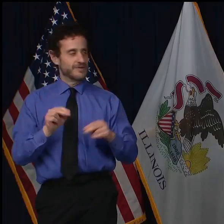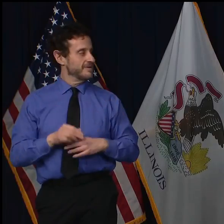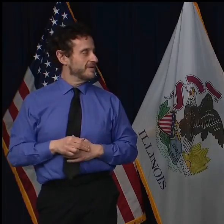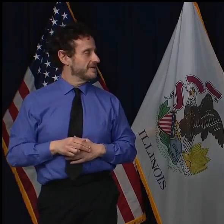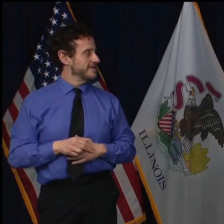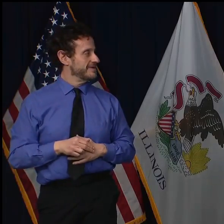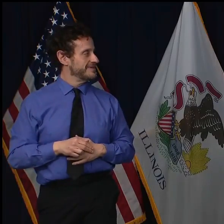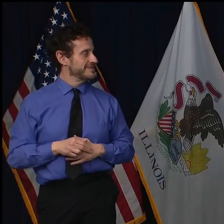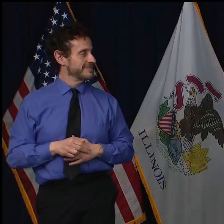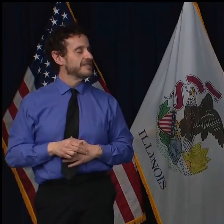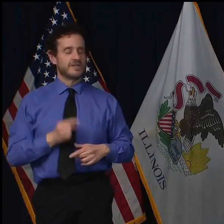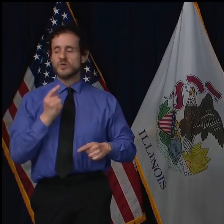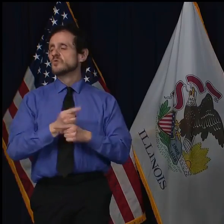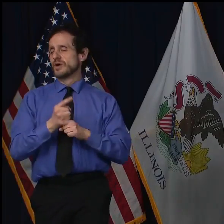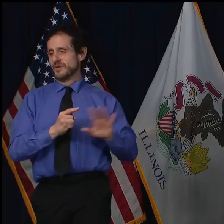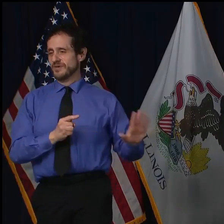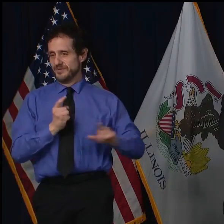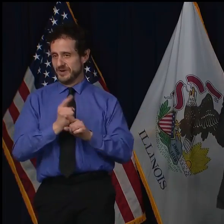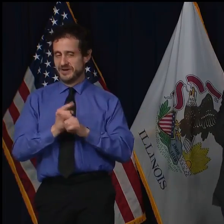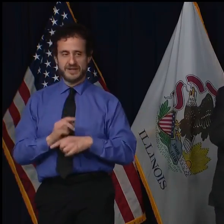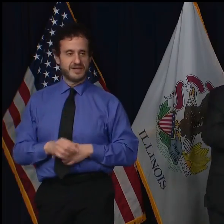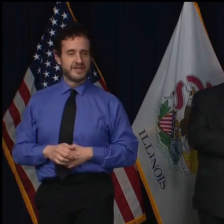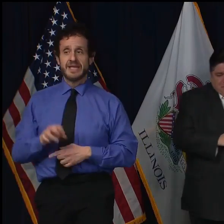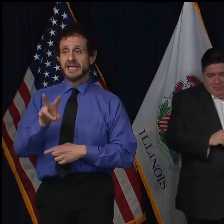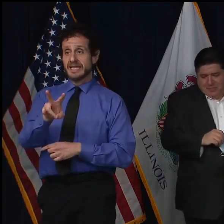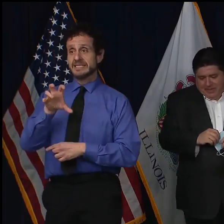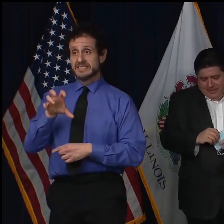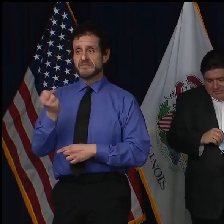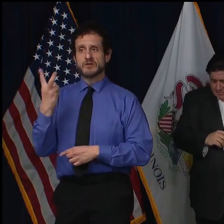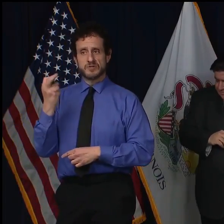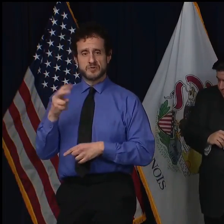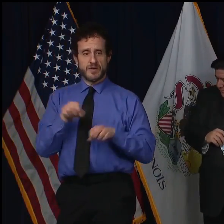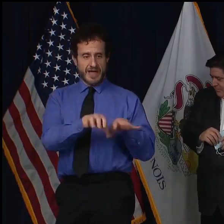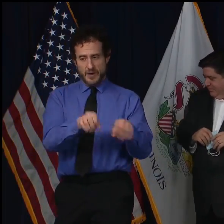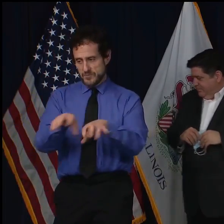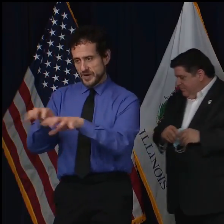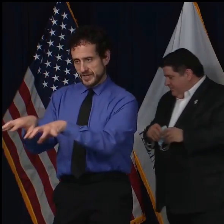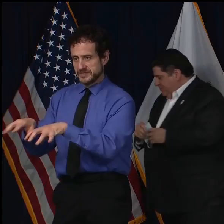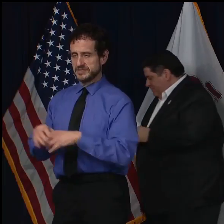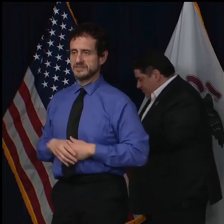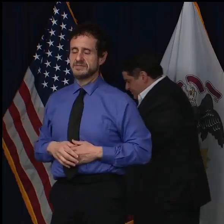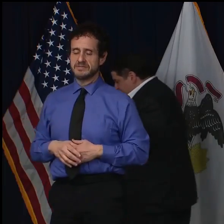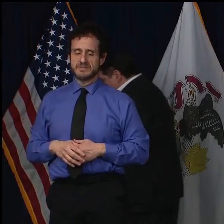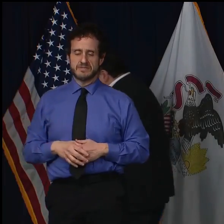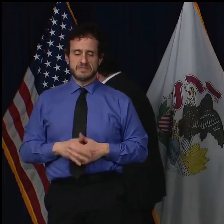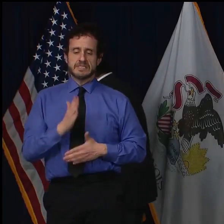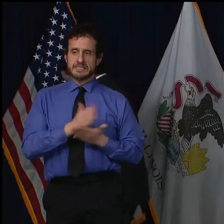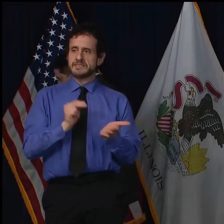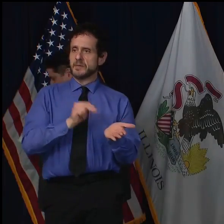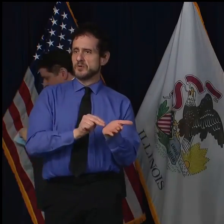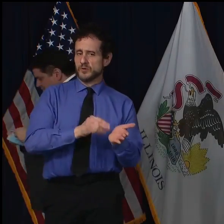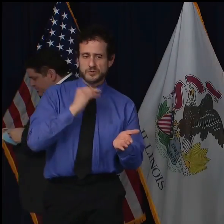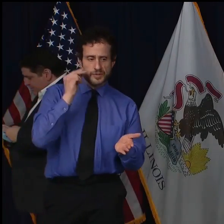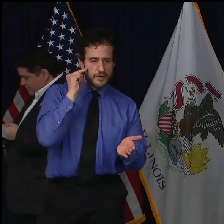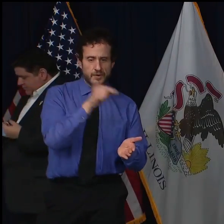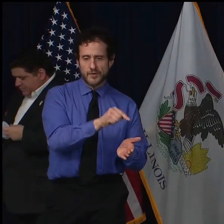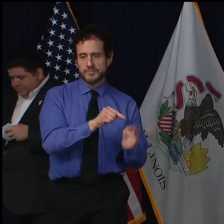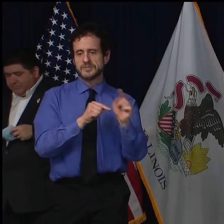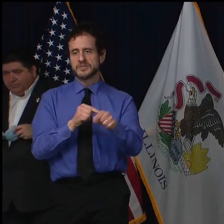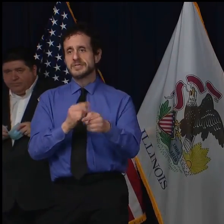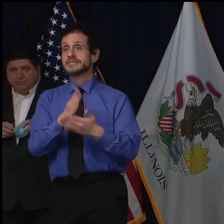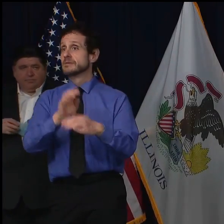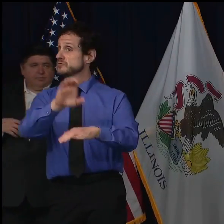tell you it's not 700 nursing homes. So 712 outbreaks that have been reported. I mean, we're talking about